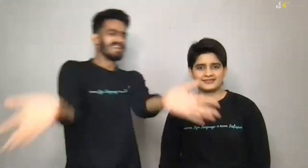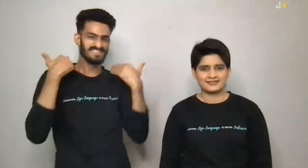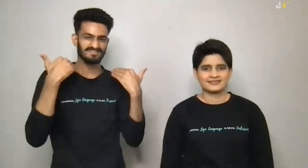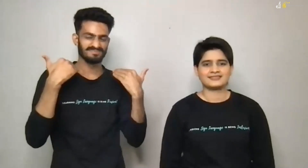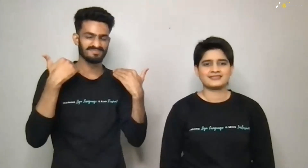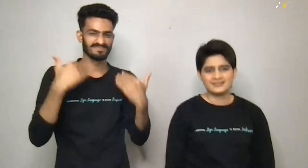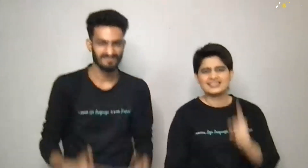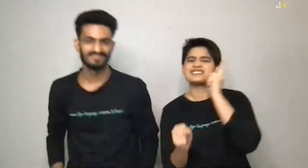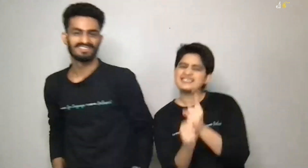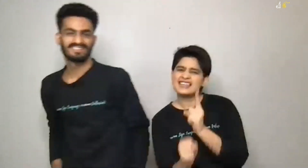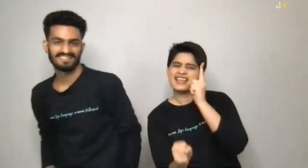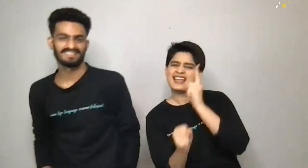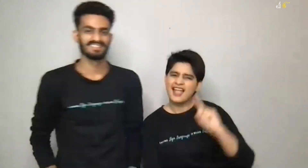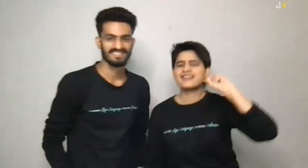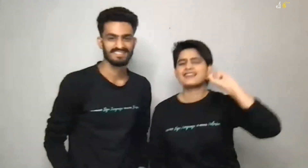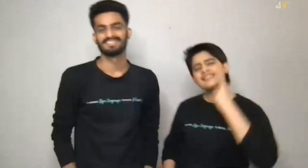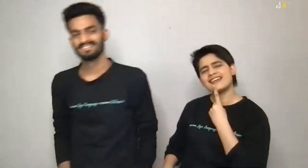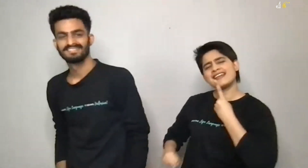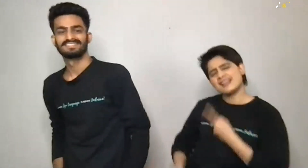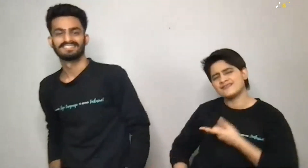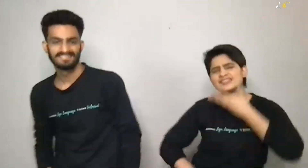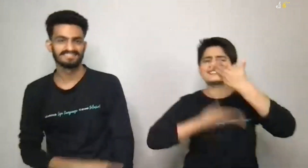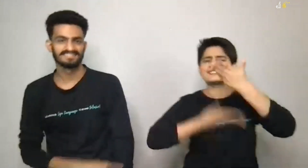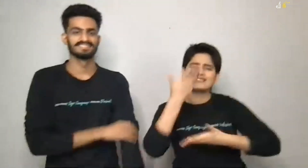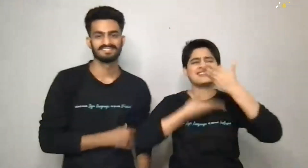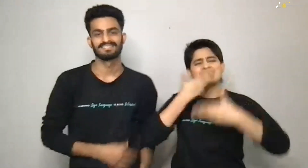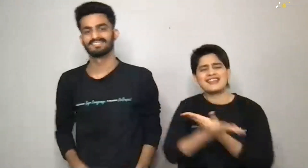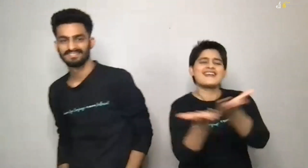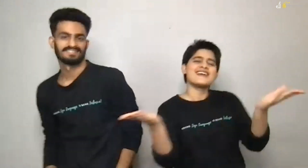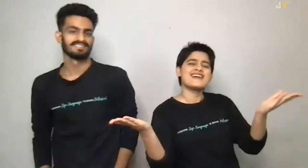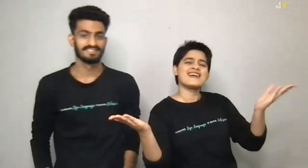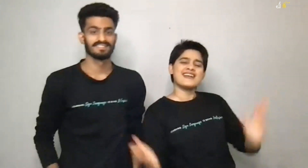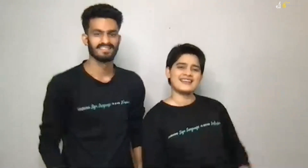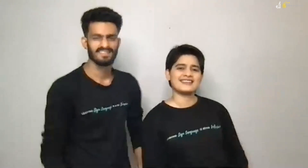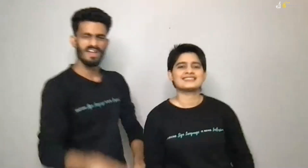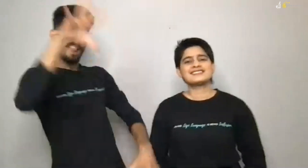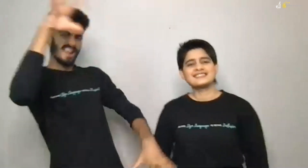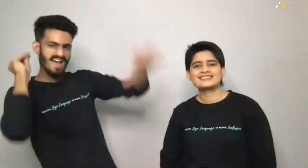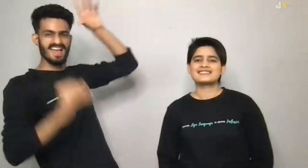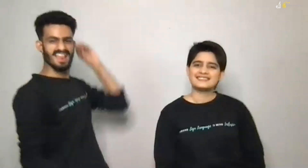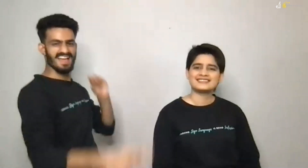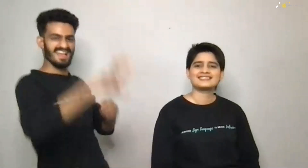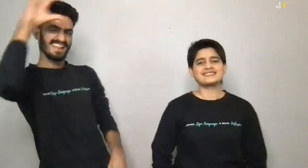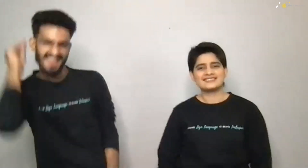You want to learn sign language? Let's come. Learn from deaf teachers.